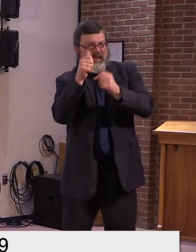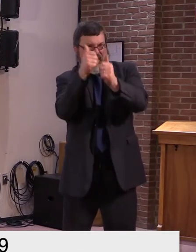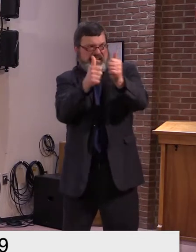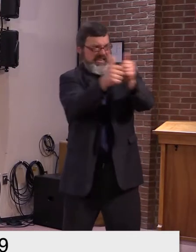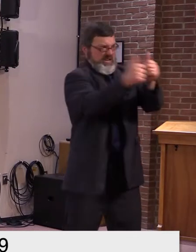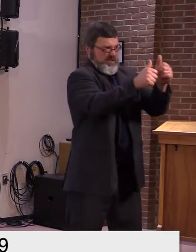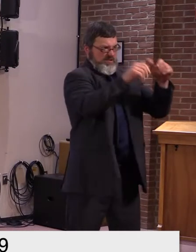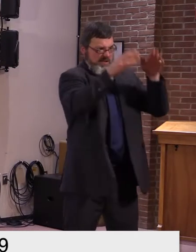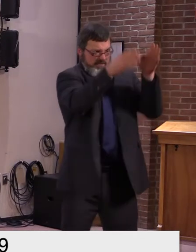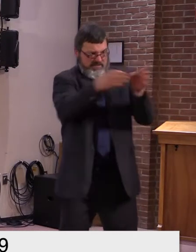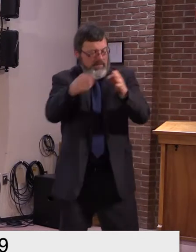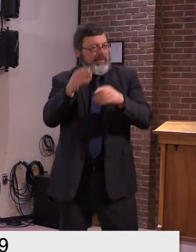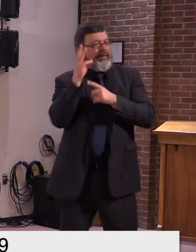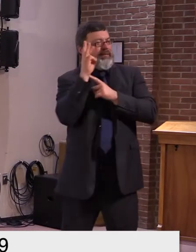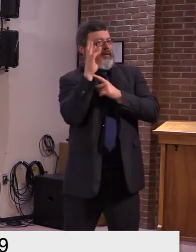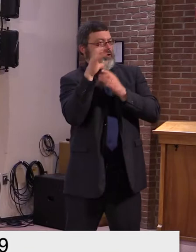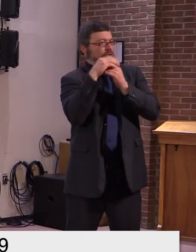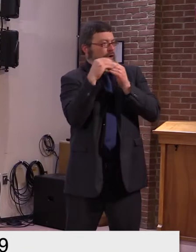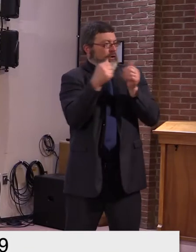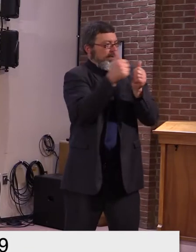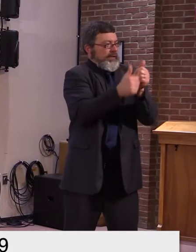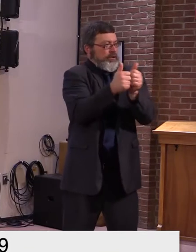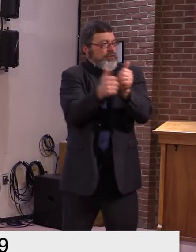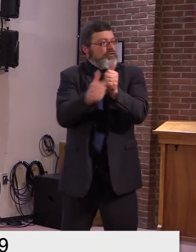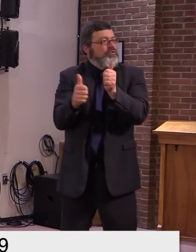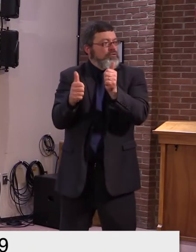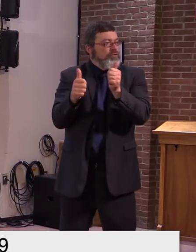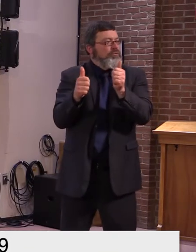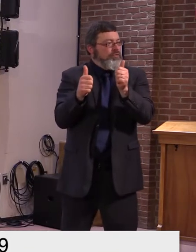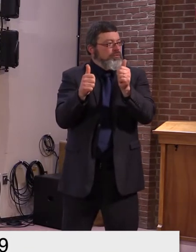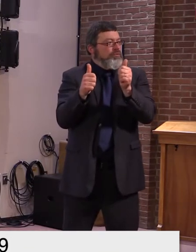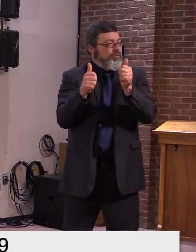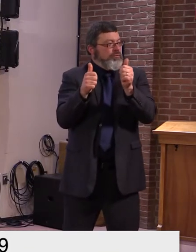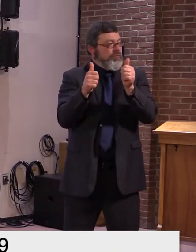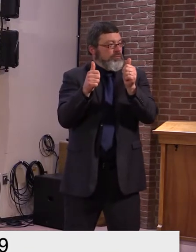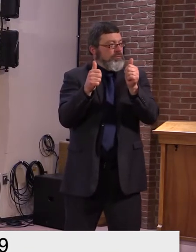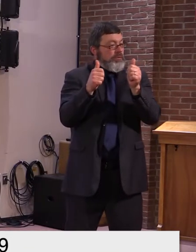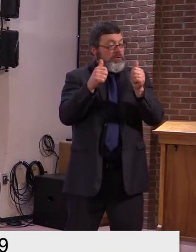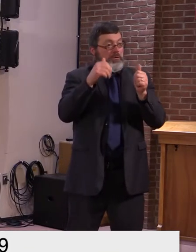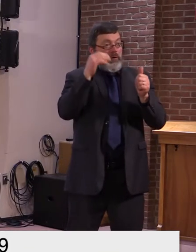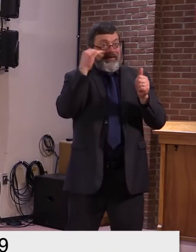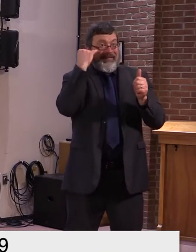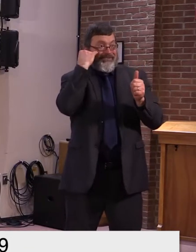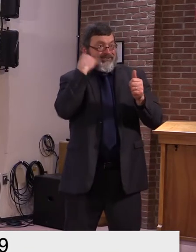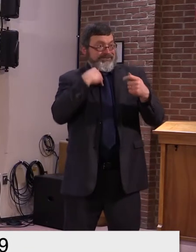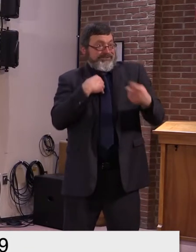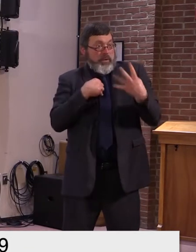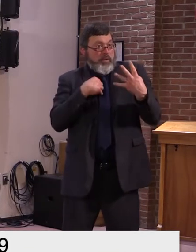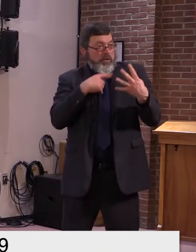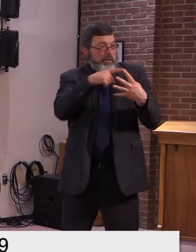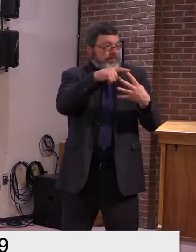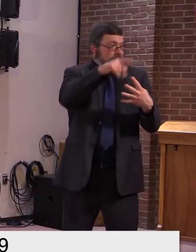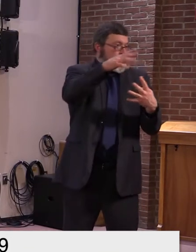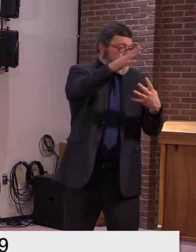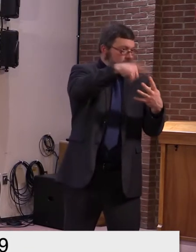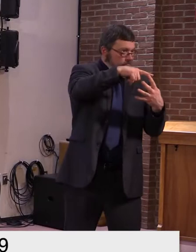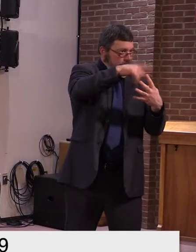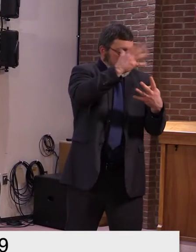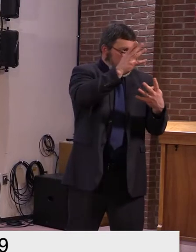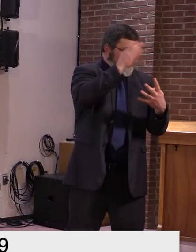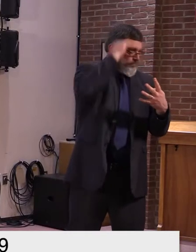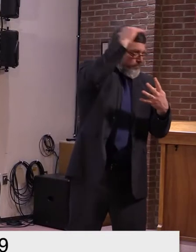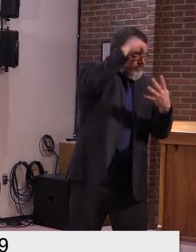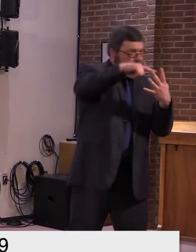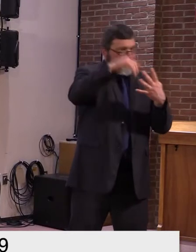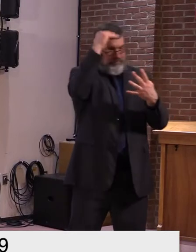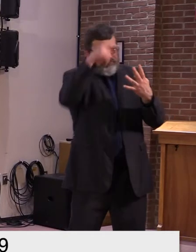soon. There's a 15% increase in supplemental nutritional assistance at Three